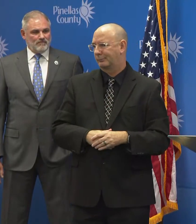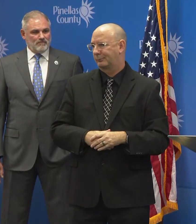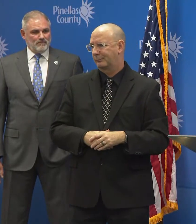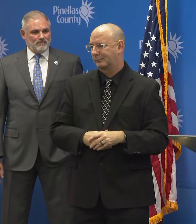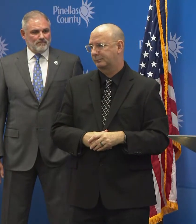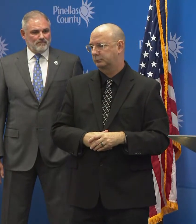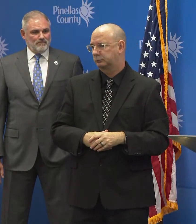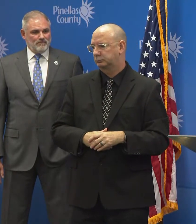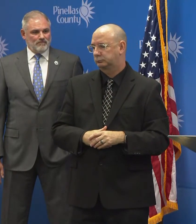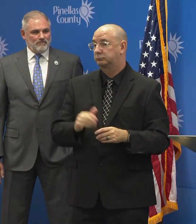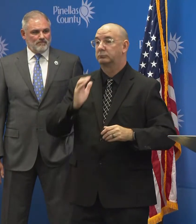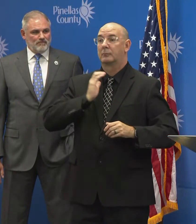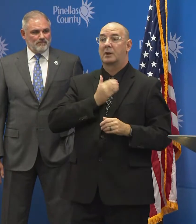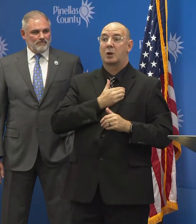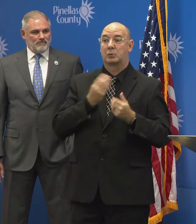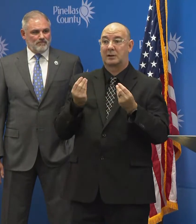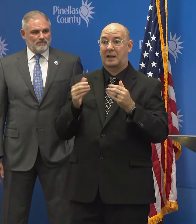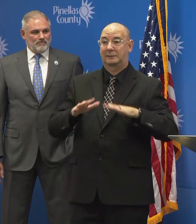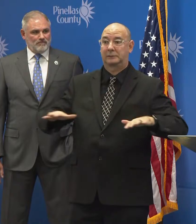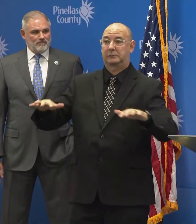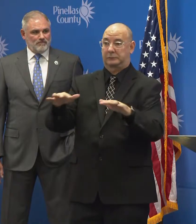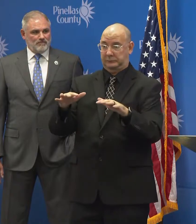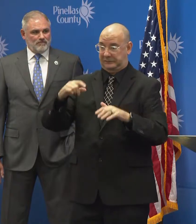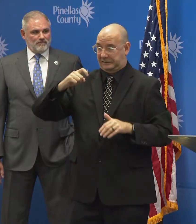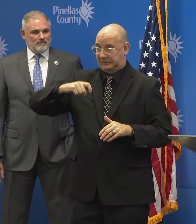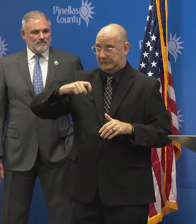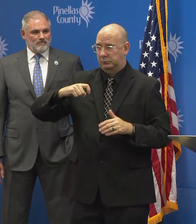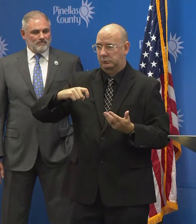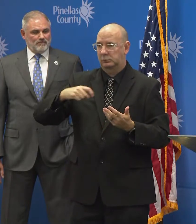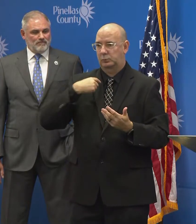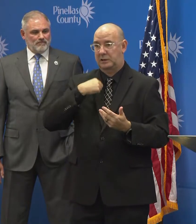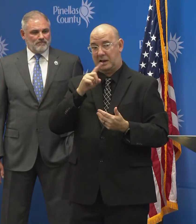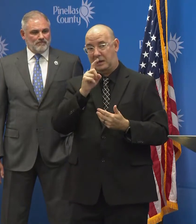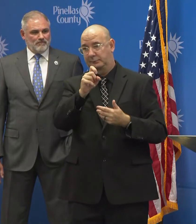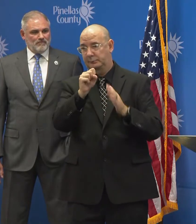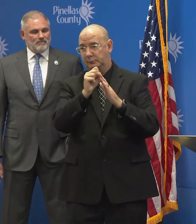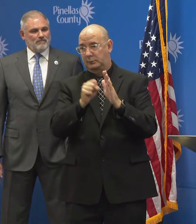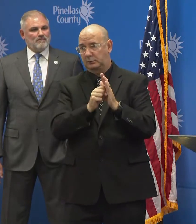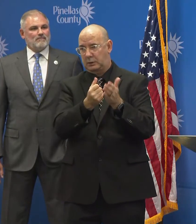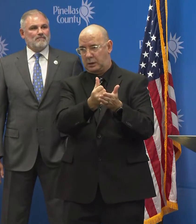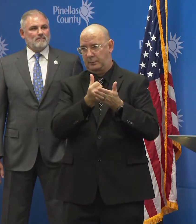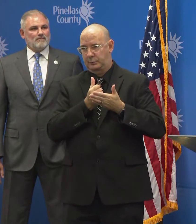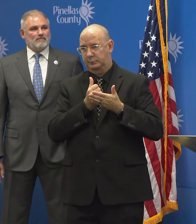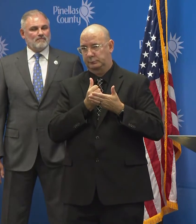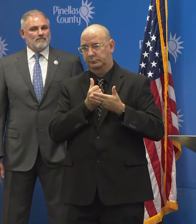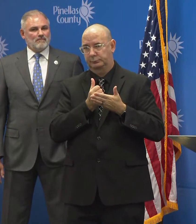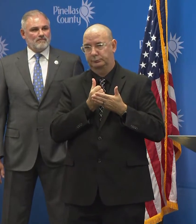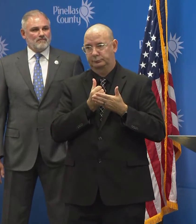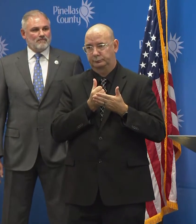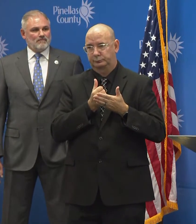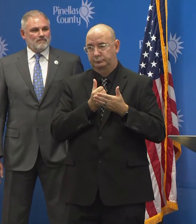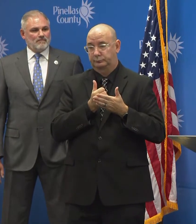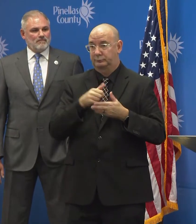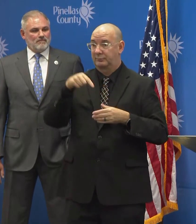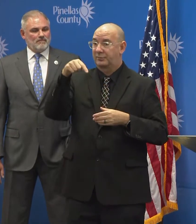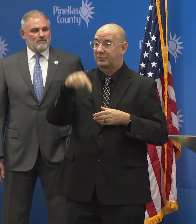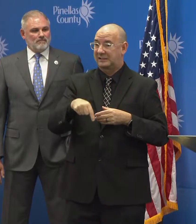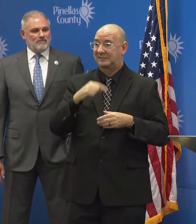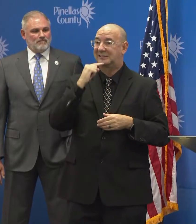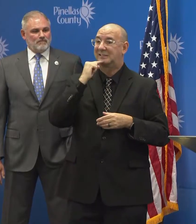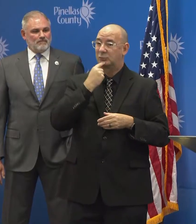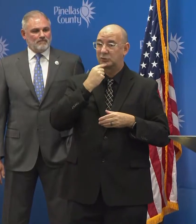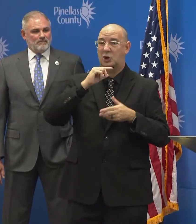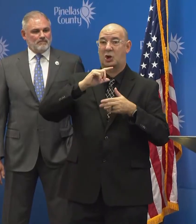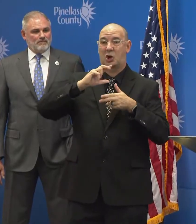post-landfall needs, putting in missions to the state to help us. Again, this kind of storm is going to cause serious damages